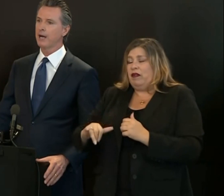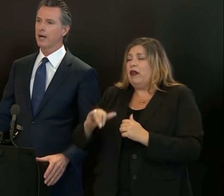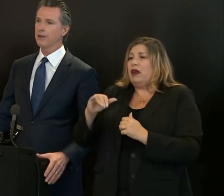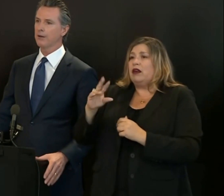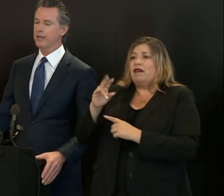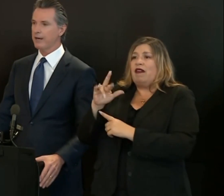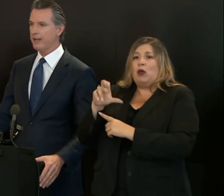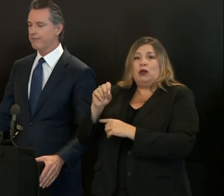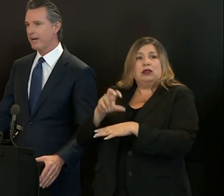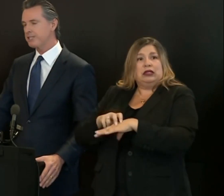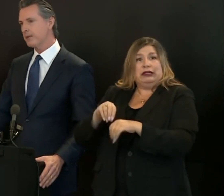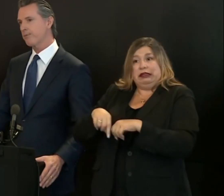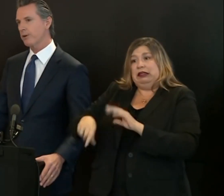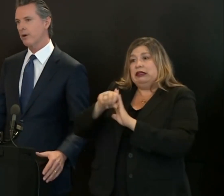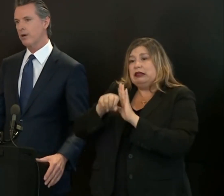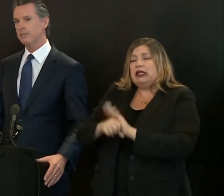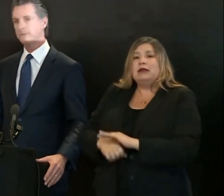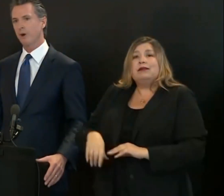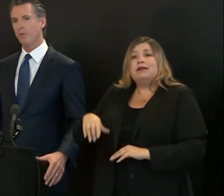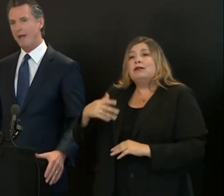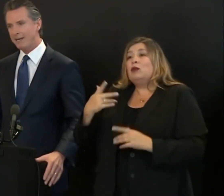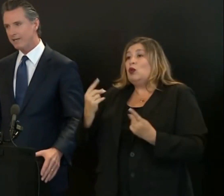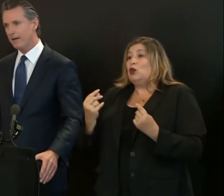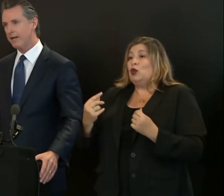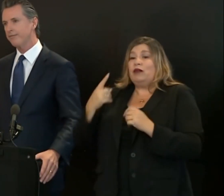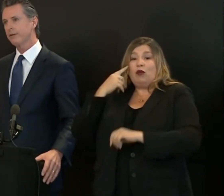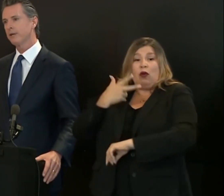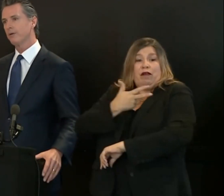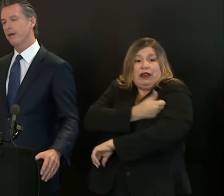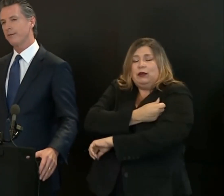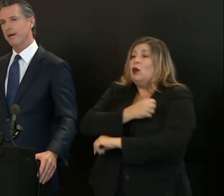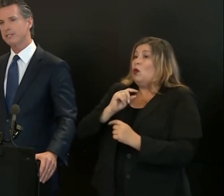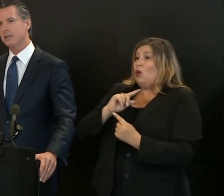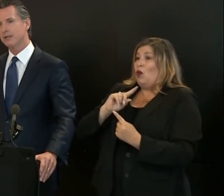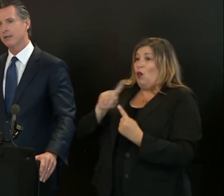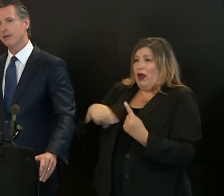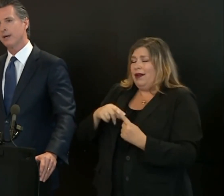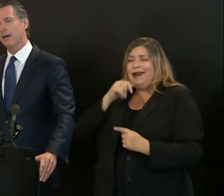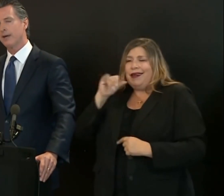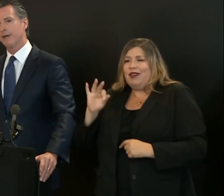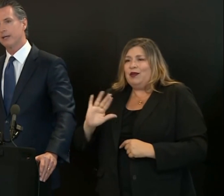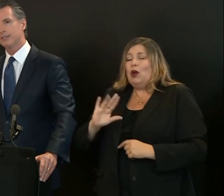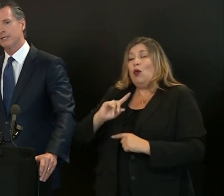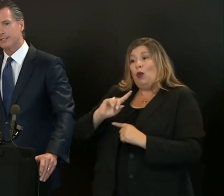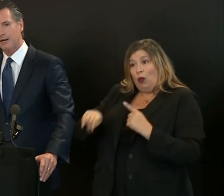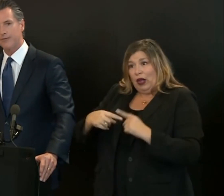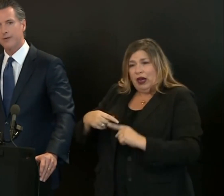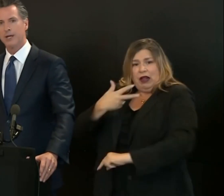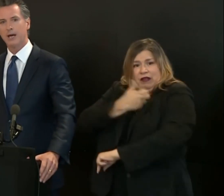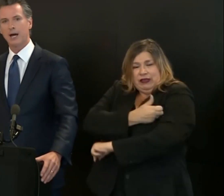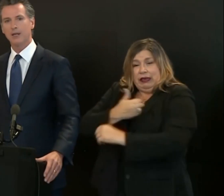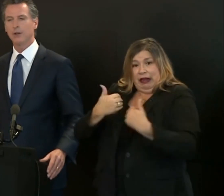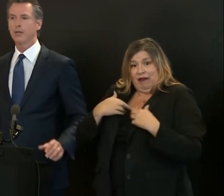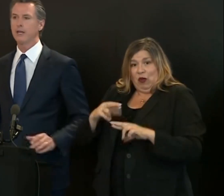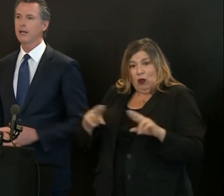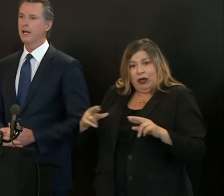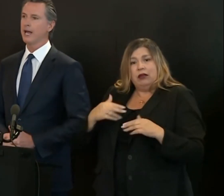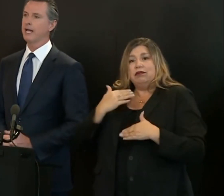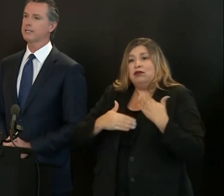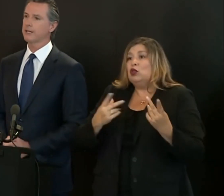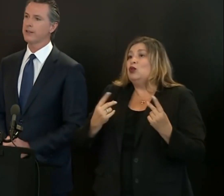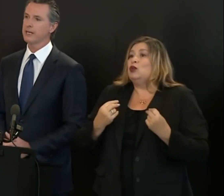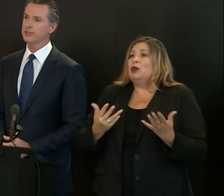state, looking at vaccine protocols, when, not if, when the vaccine avails itself,